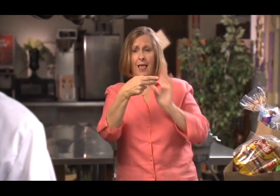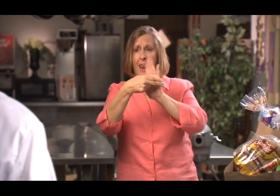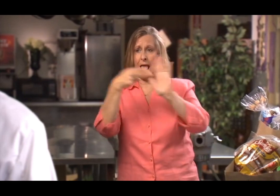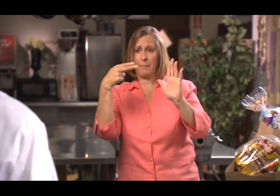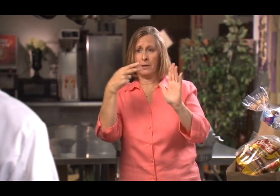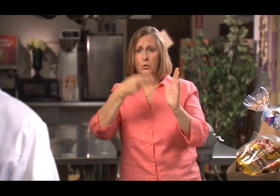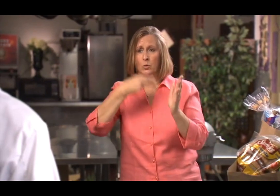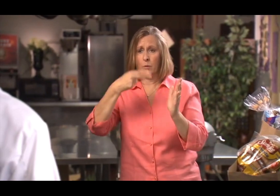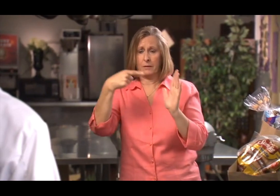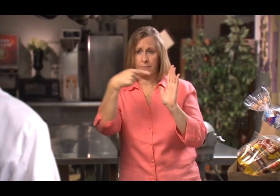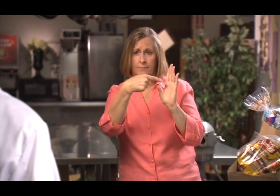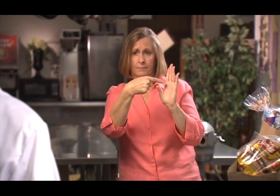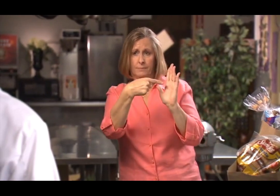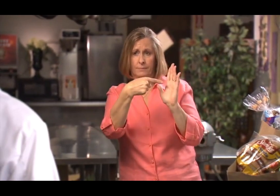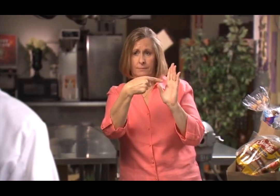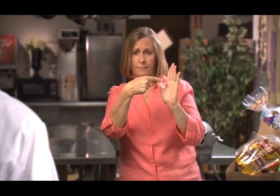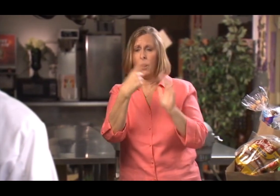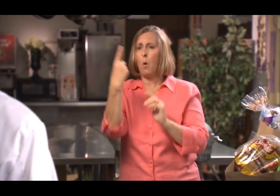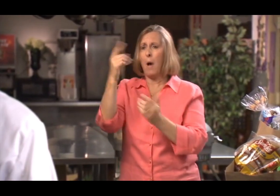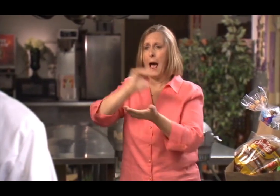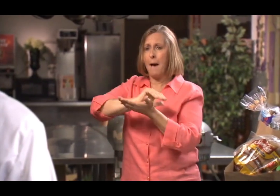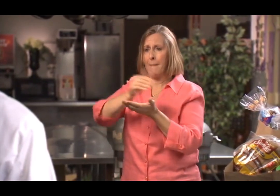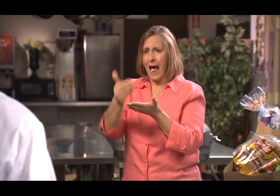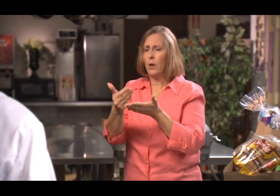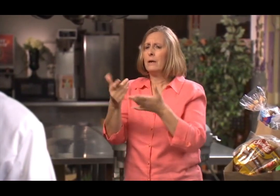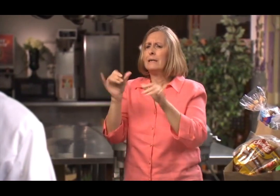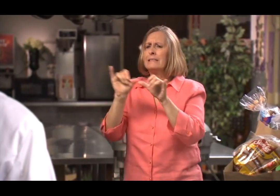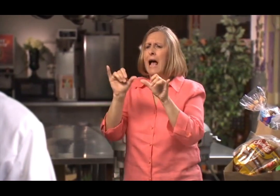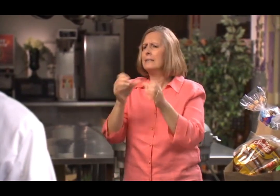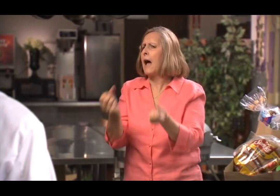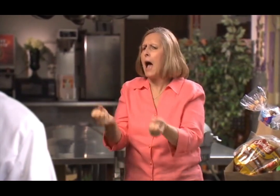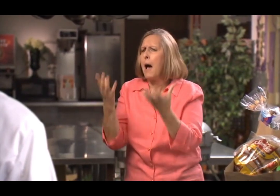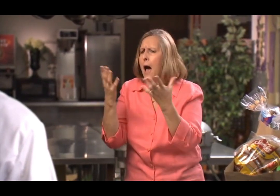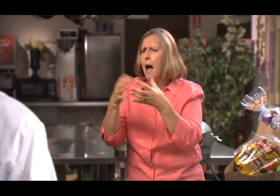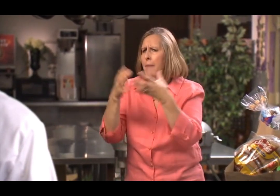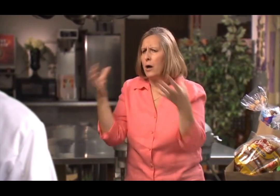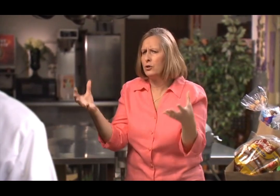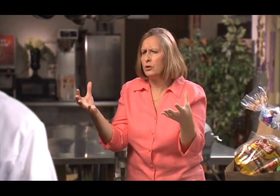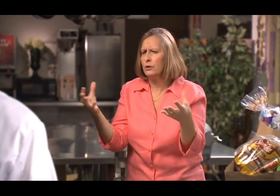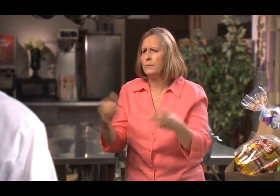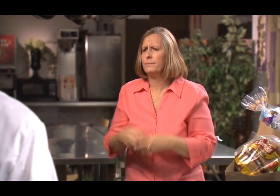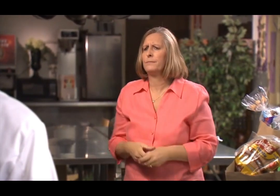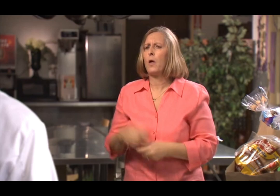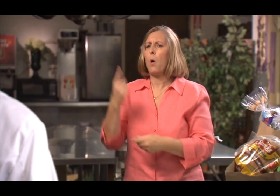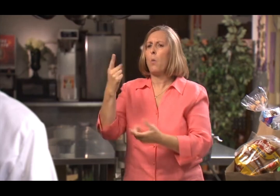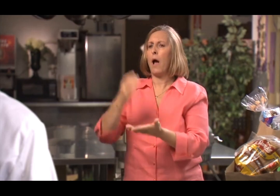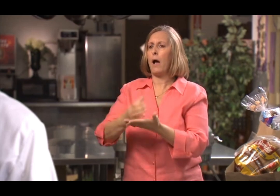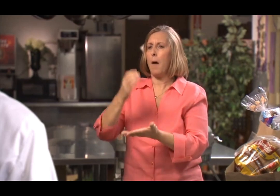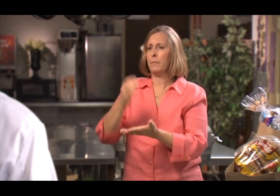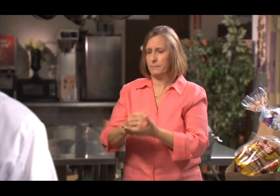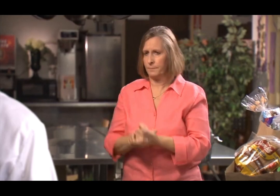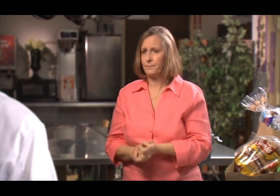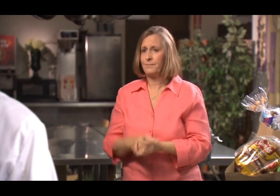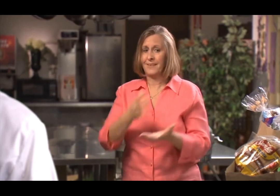This soup label shows that a serving size is 1 cup, and there are 2 servings in the